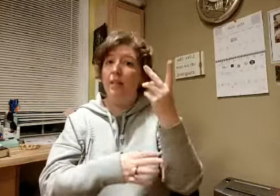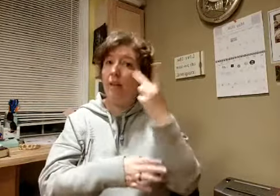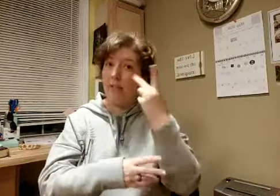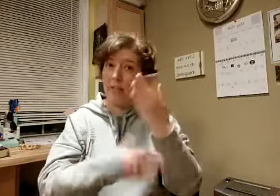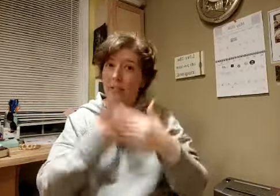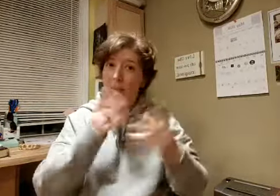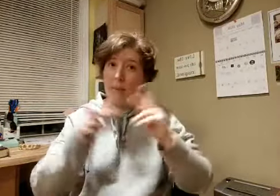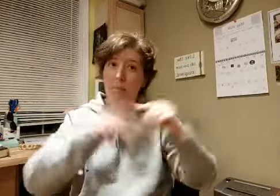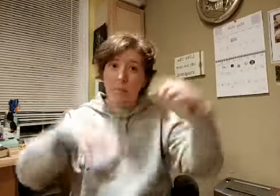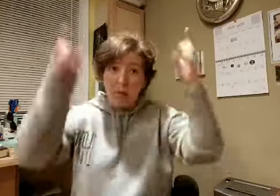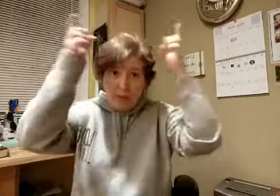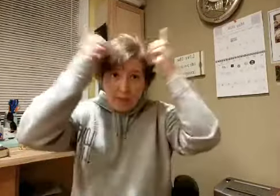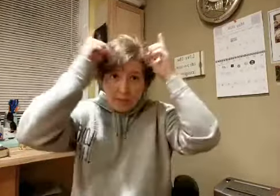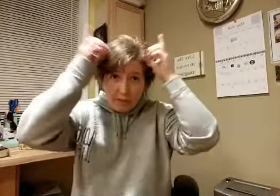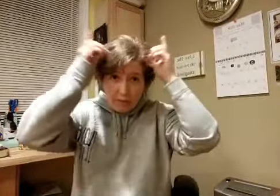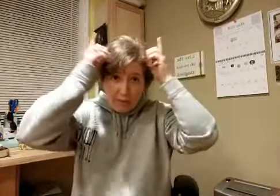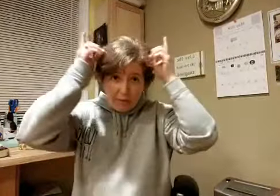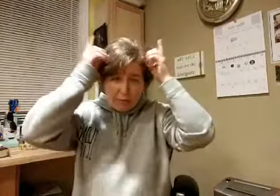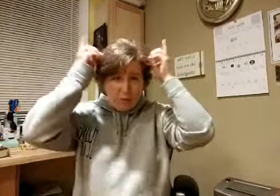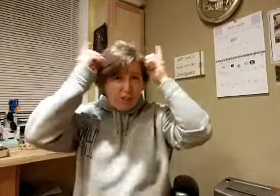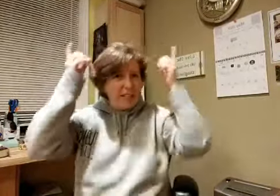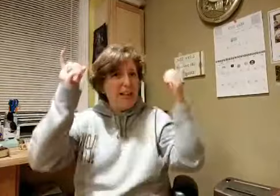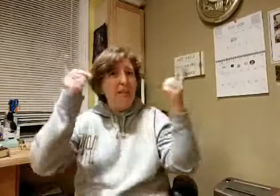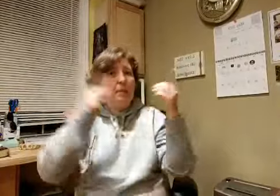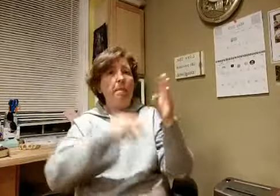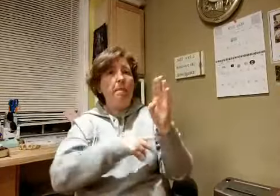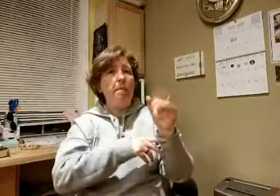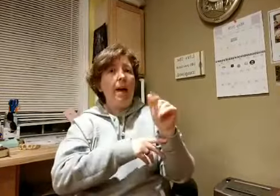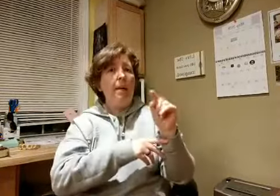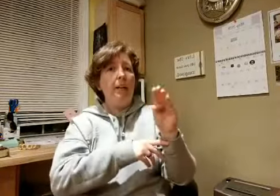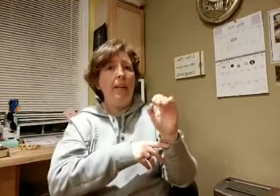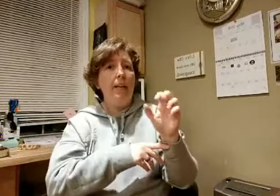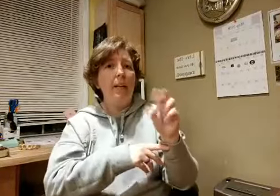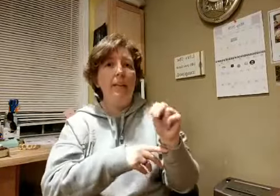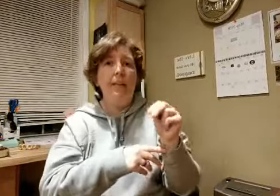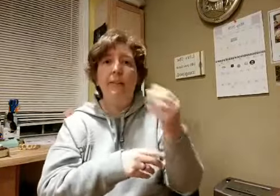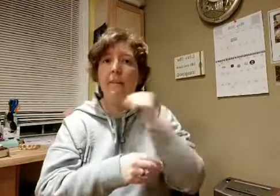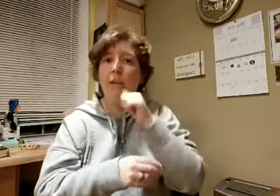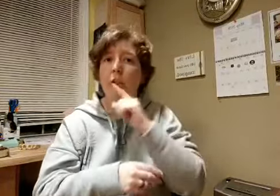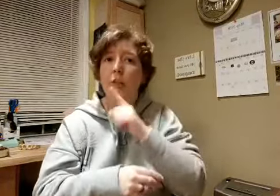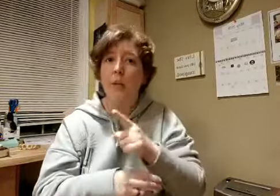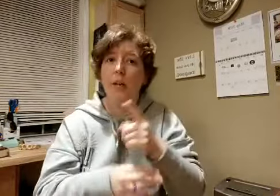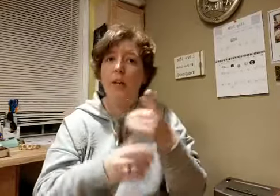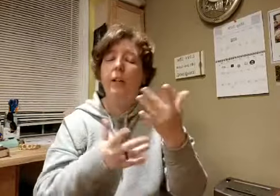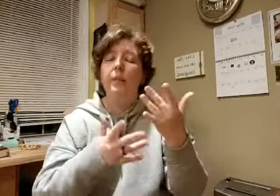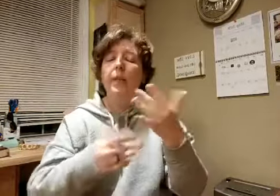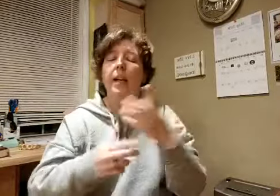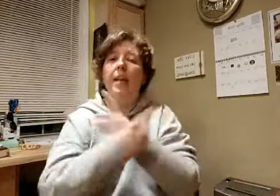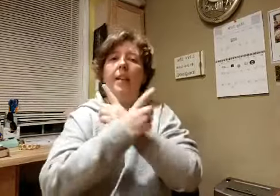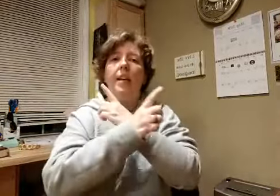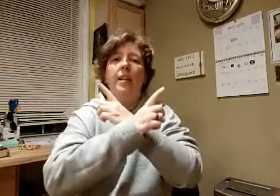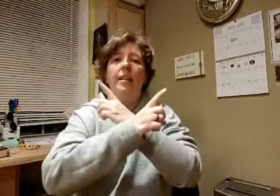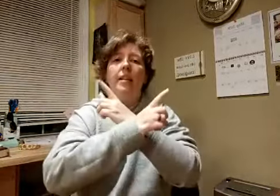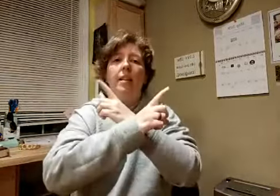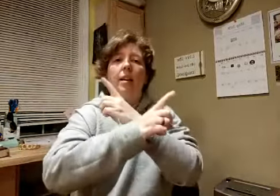I've seen some people do this for Daredevil, which is the same as Batman, so I'm not sure. And then,